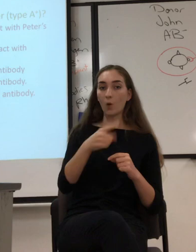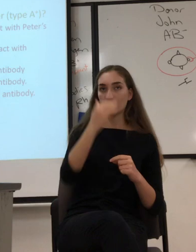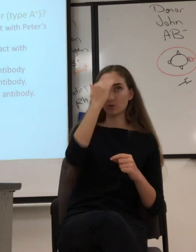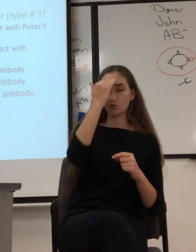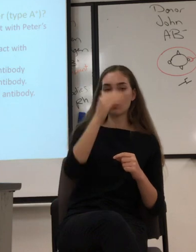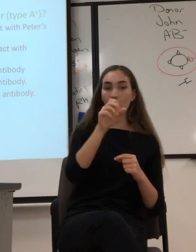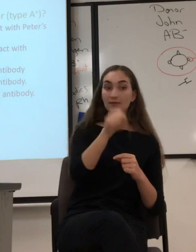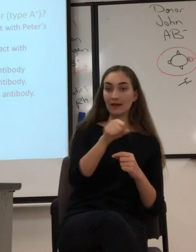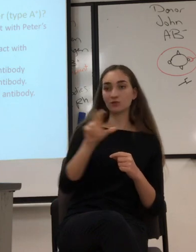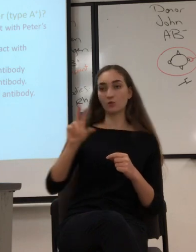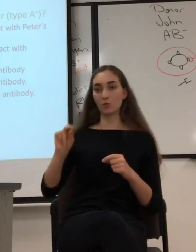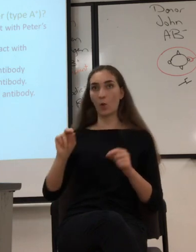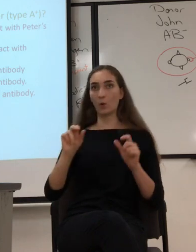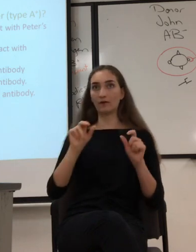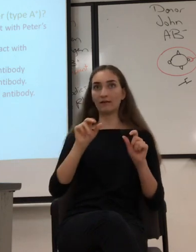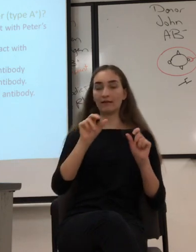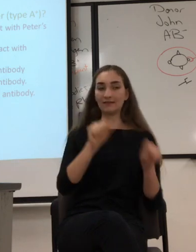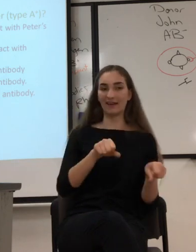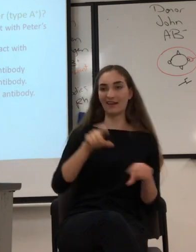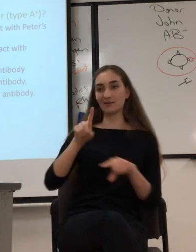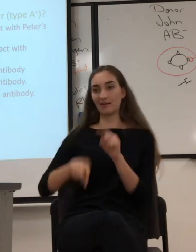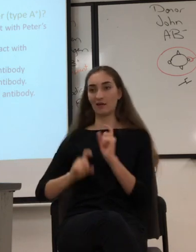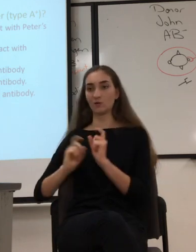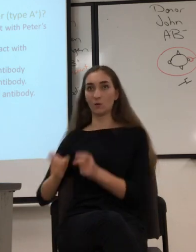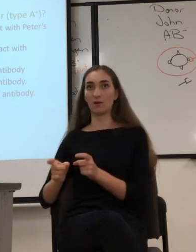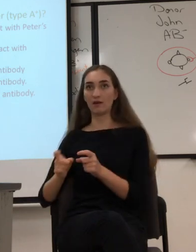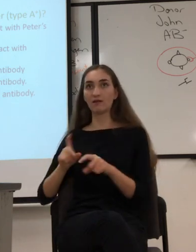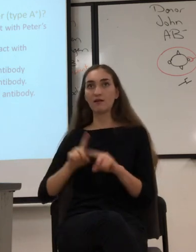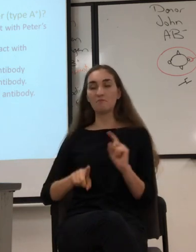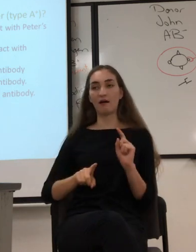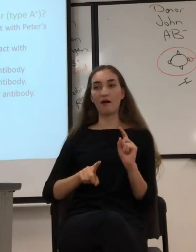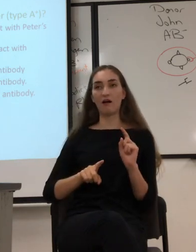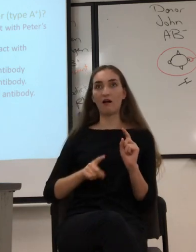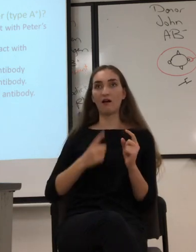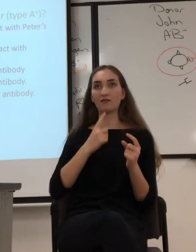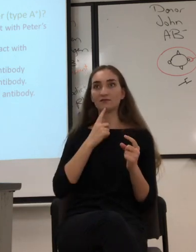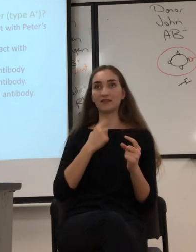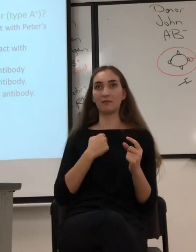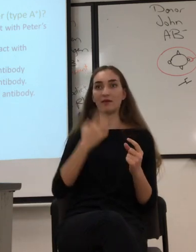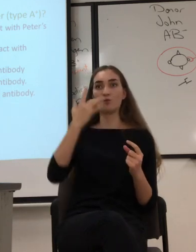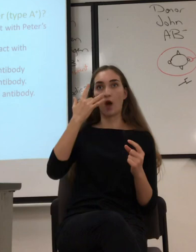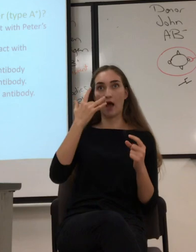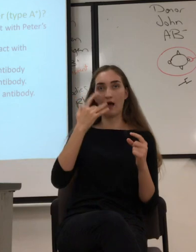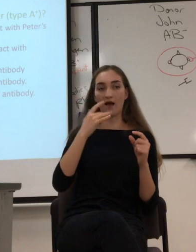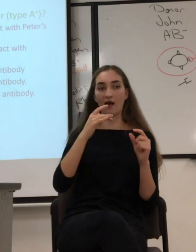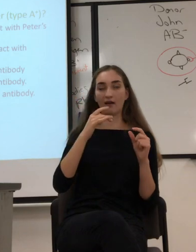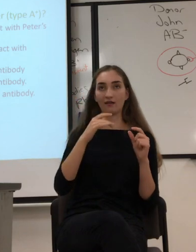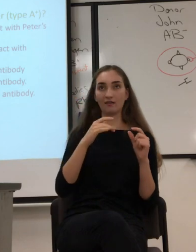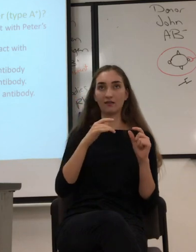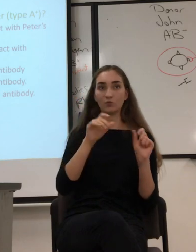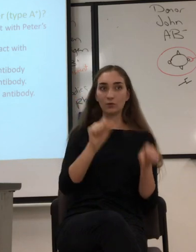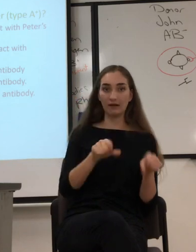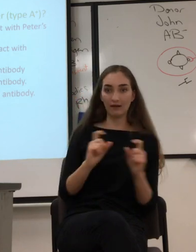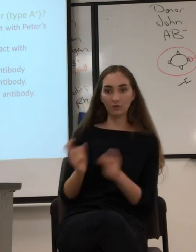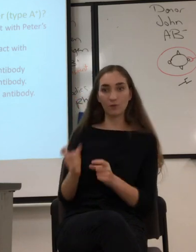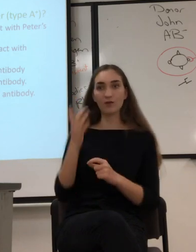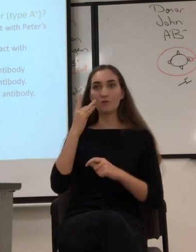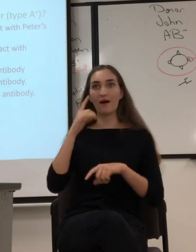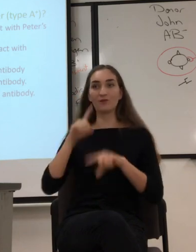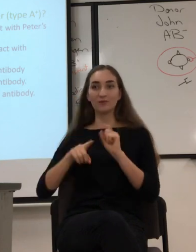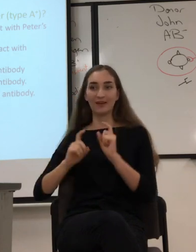or no, you can safely donate, you have to tell me why on an exam to show that you understand what we just did.